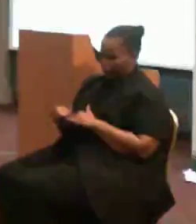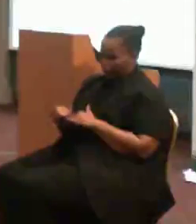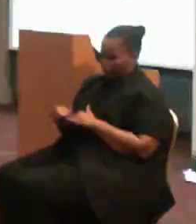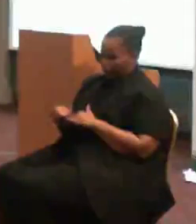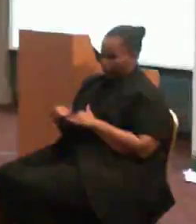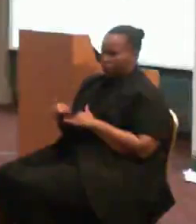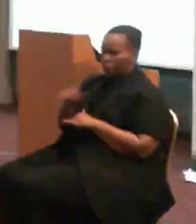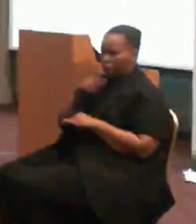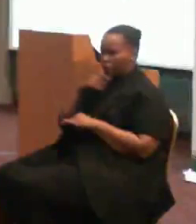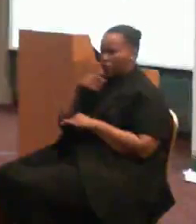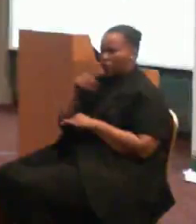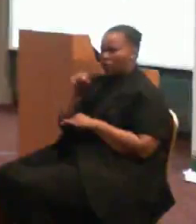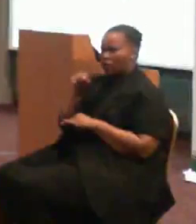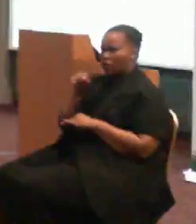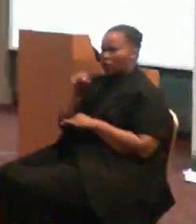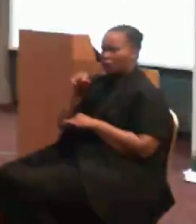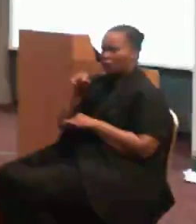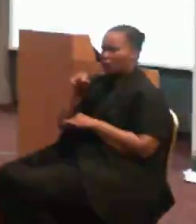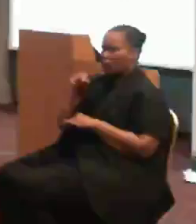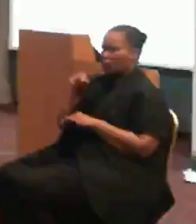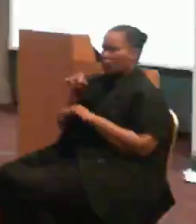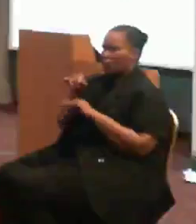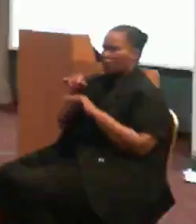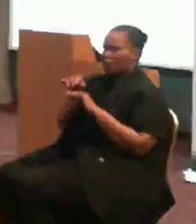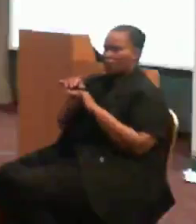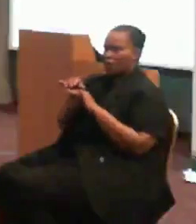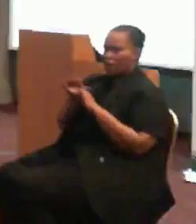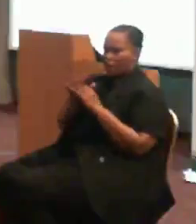the organization or the shareholder is opposed to